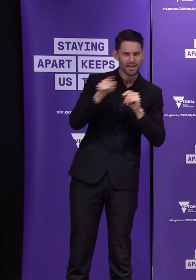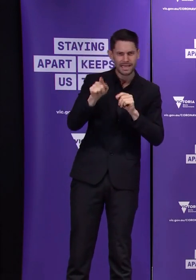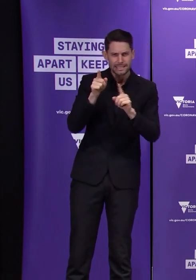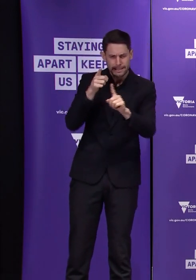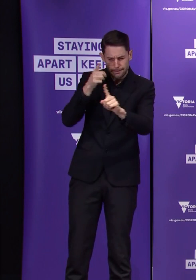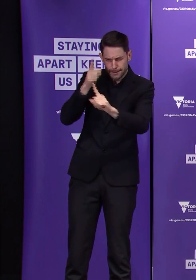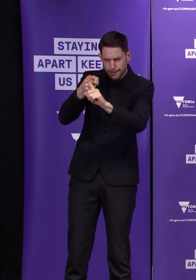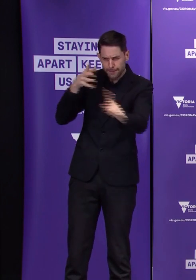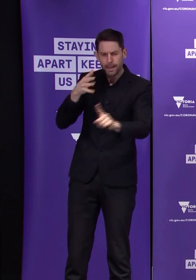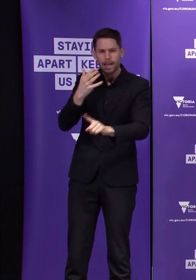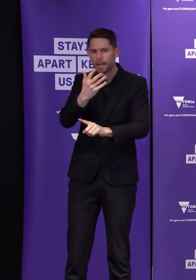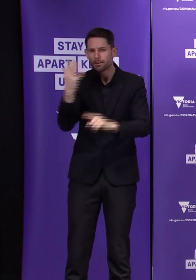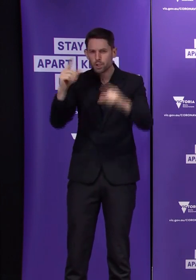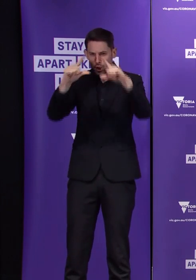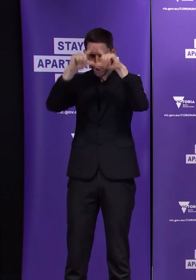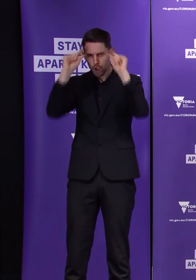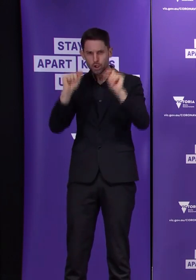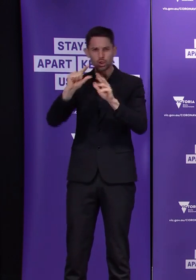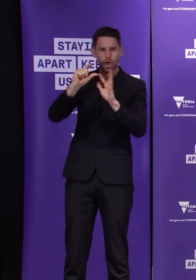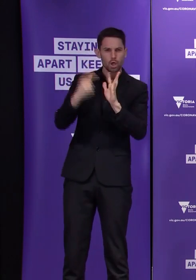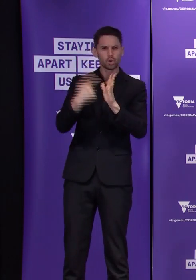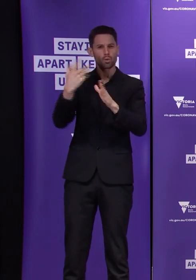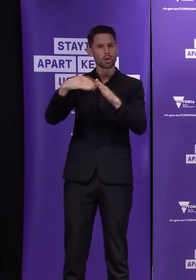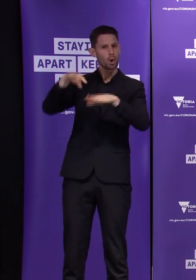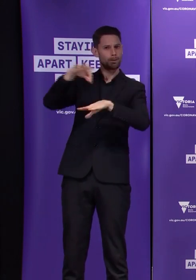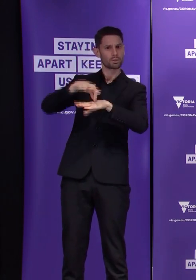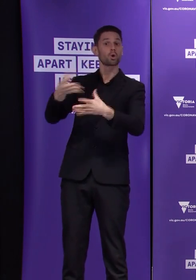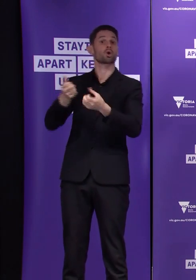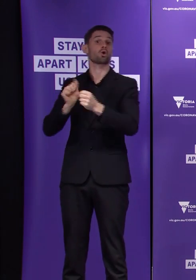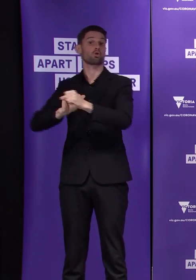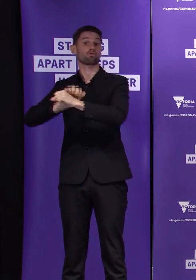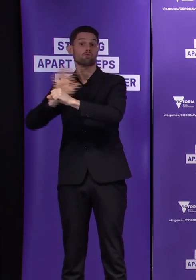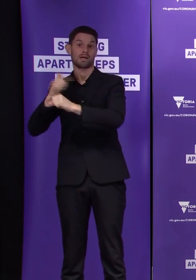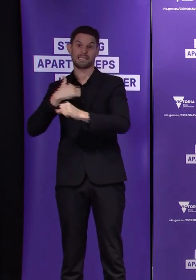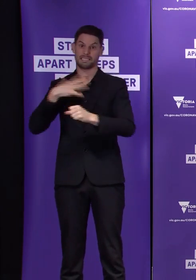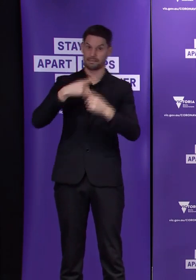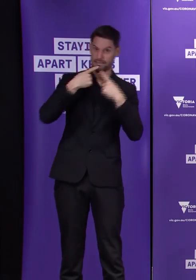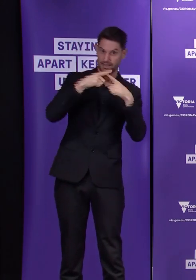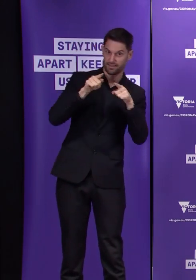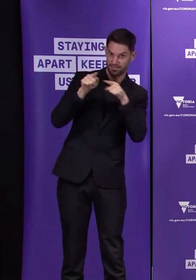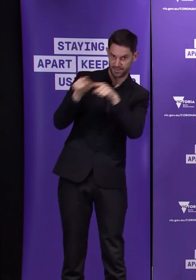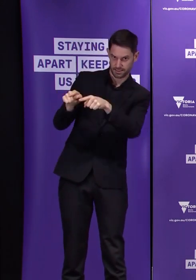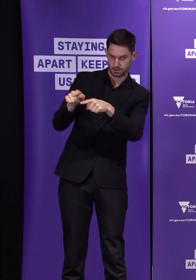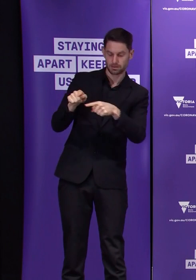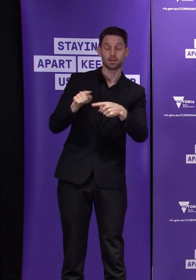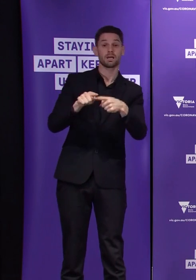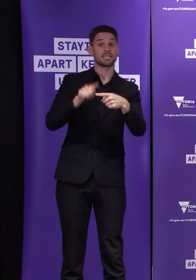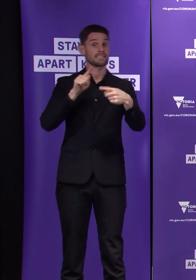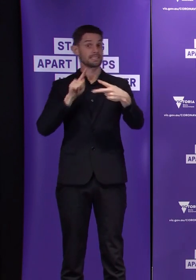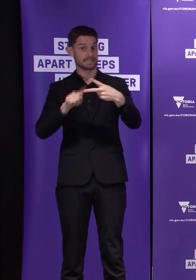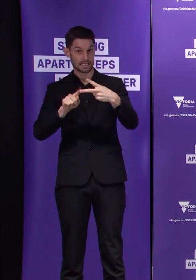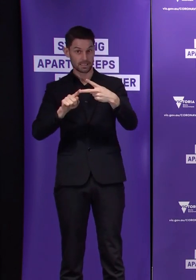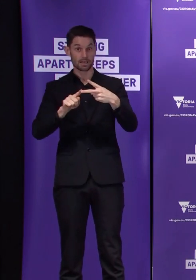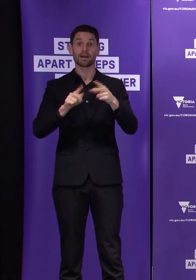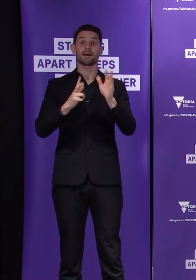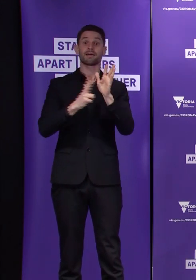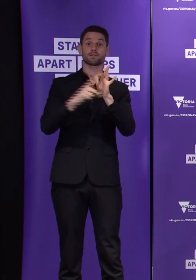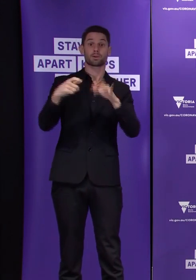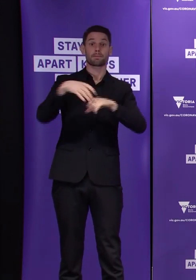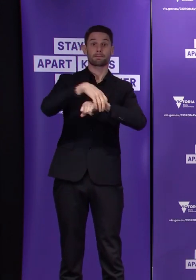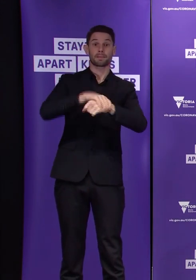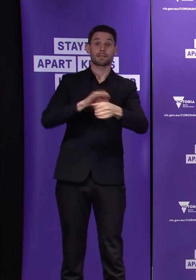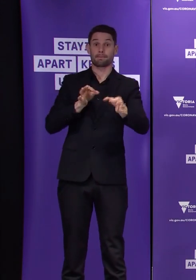be. I understood that there was going to be, I'd left this to others to arrange a course, but Victoria Police, I think we're going to take you